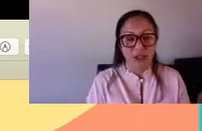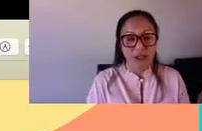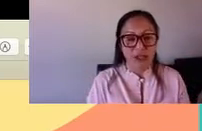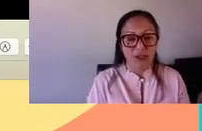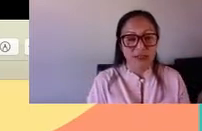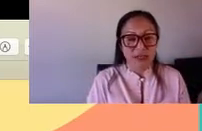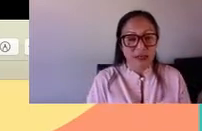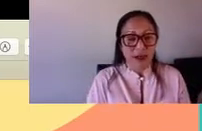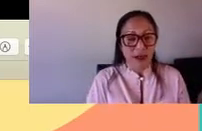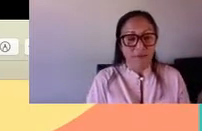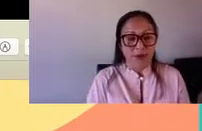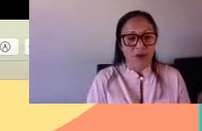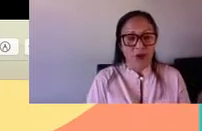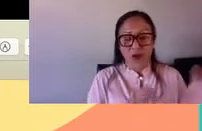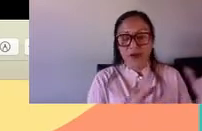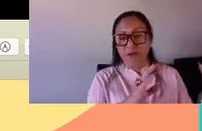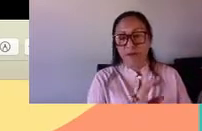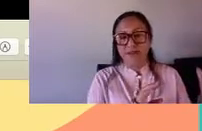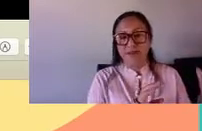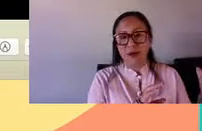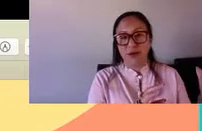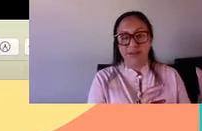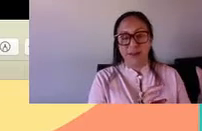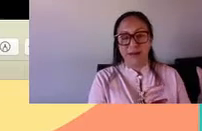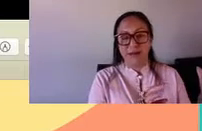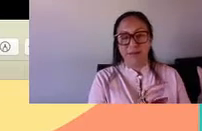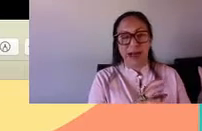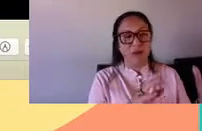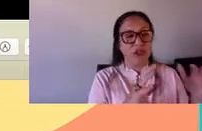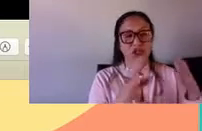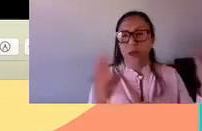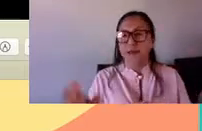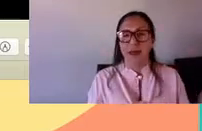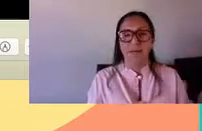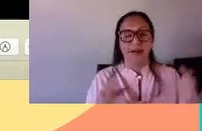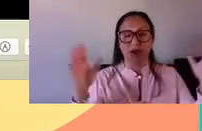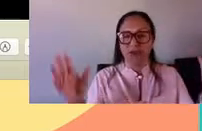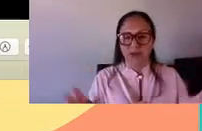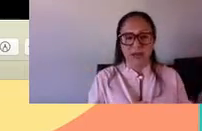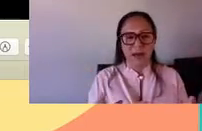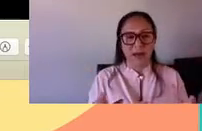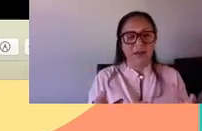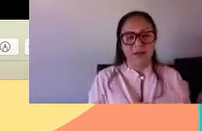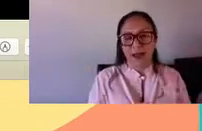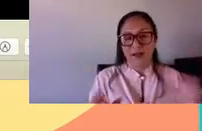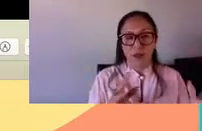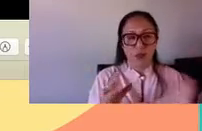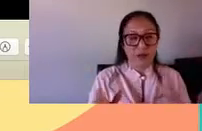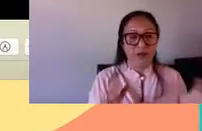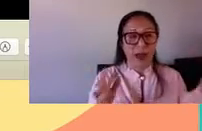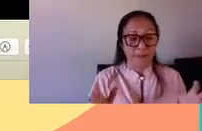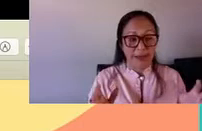able to use. So 3 to 4 months, we don't expect anything back. We're just showing them and associating the signs